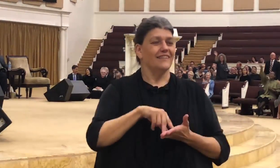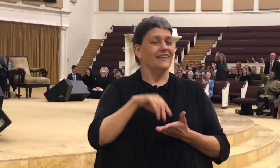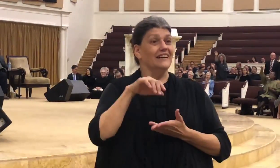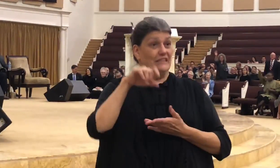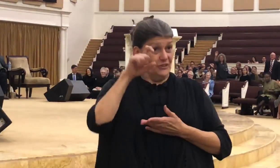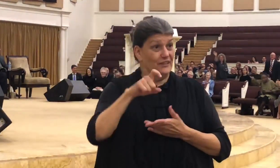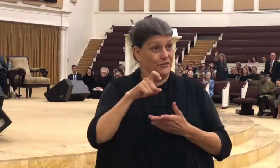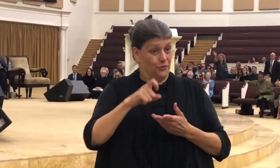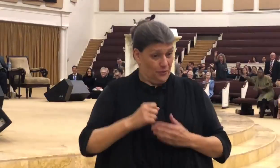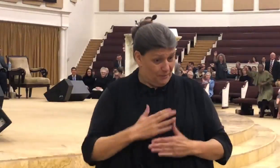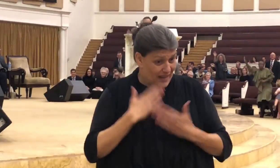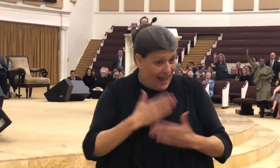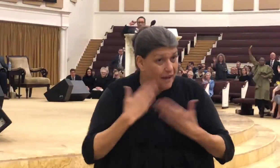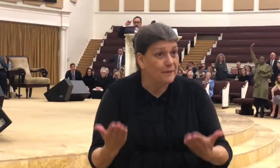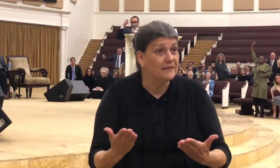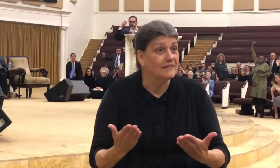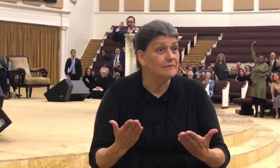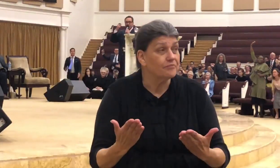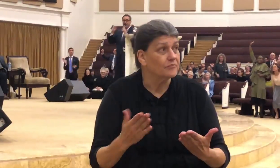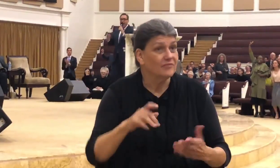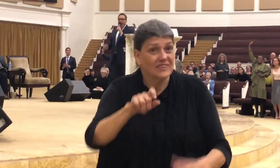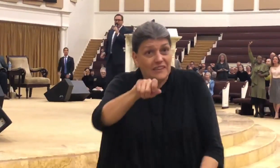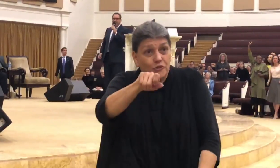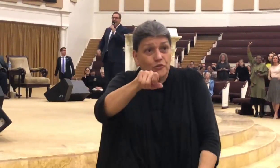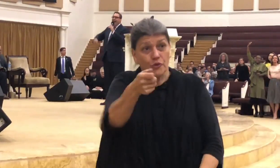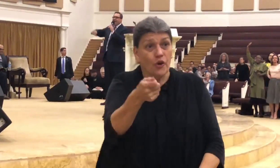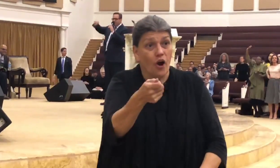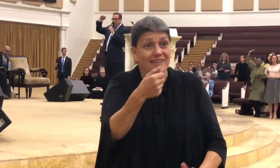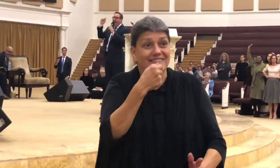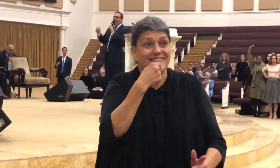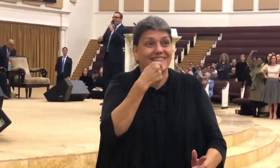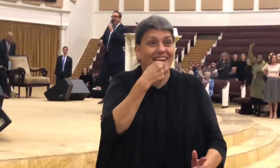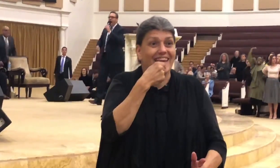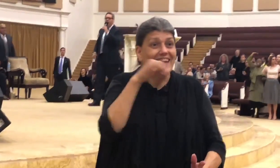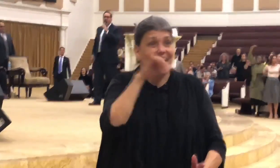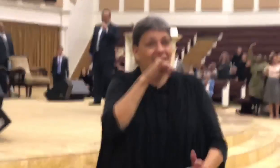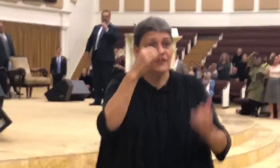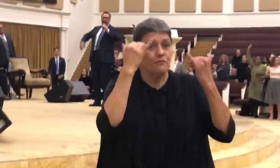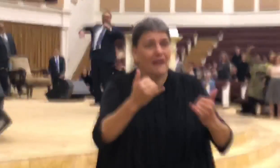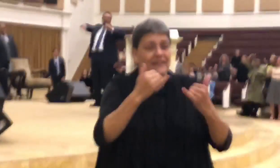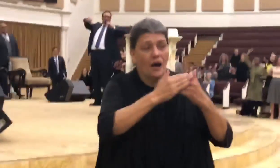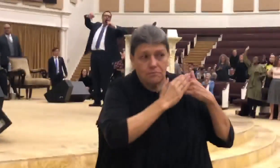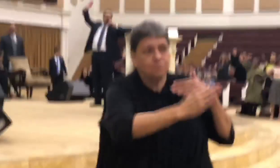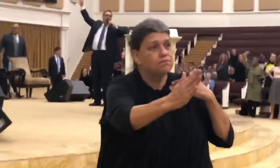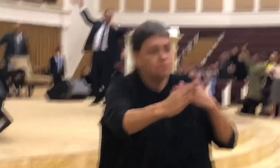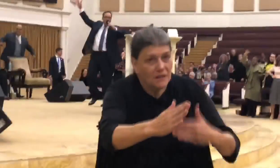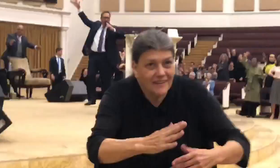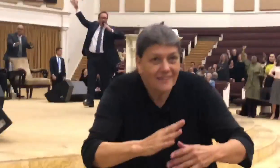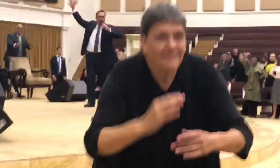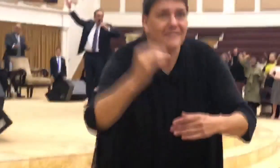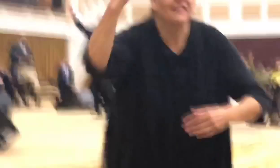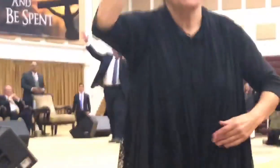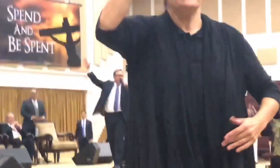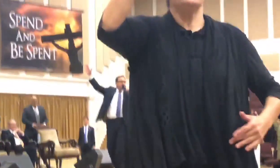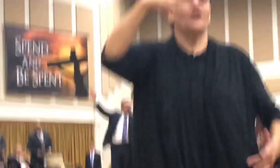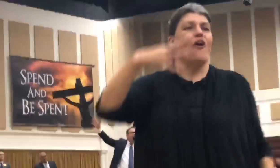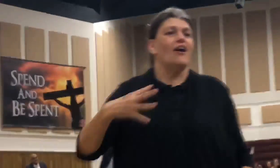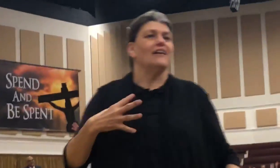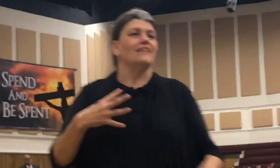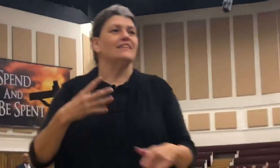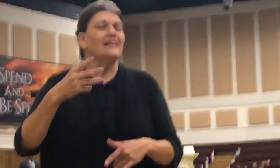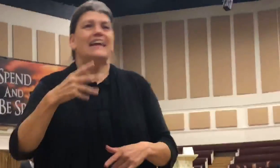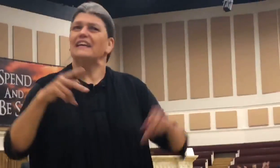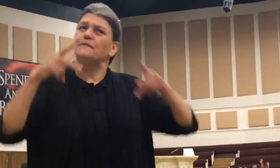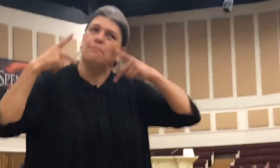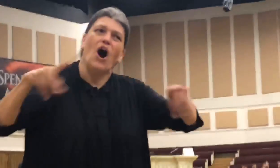brighten up. You ought to just turn on the switch and say, as of right now, the light's on. It's